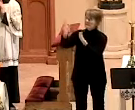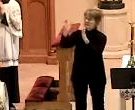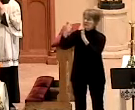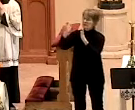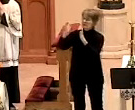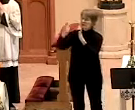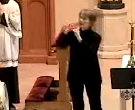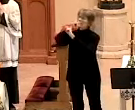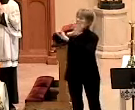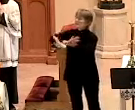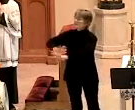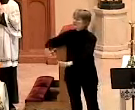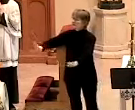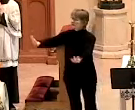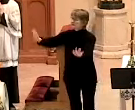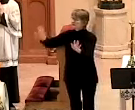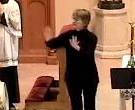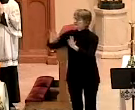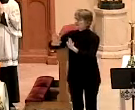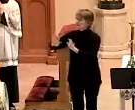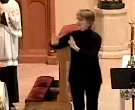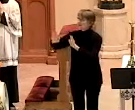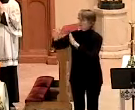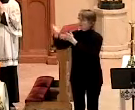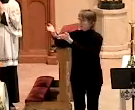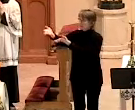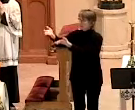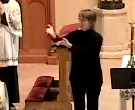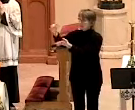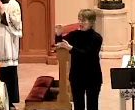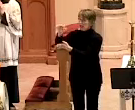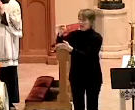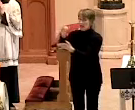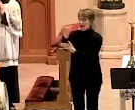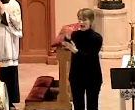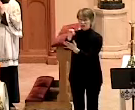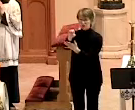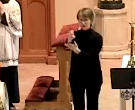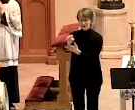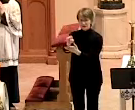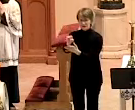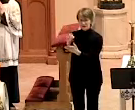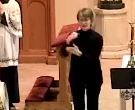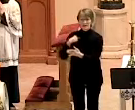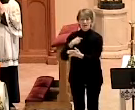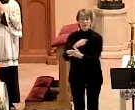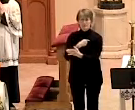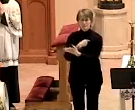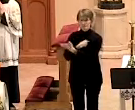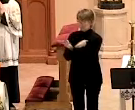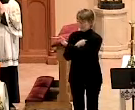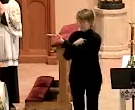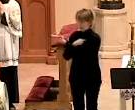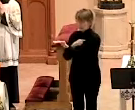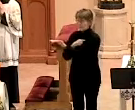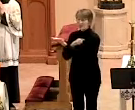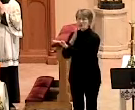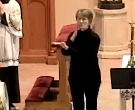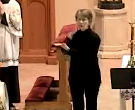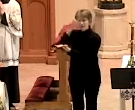to bless with the abundance of his grace these ashes which we will put on our